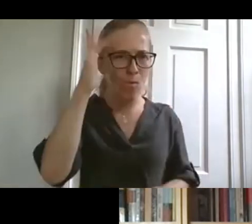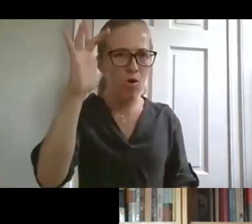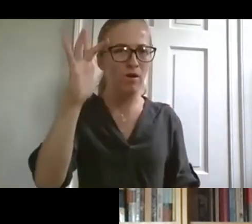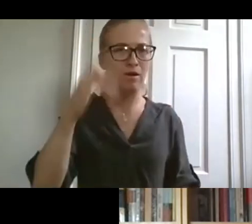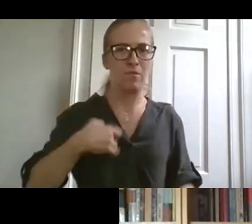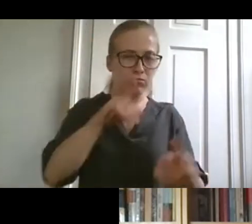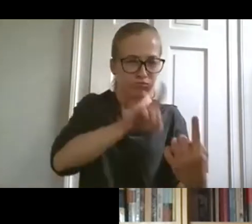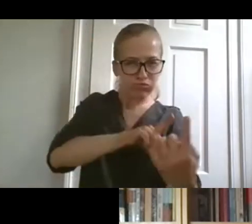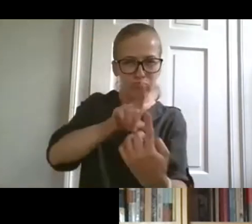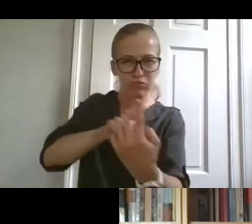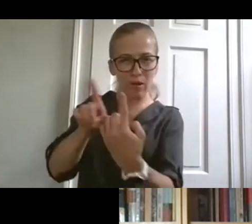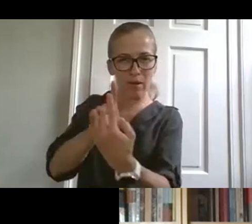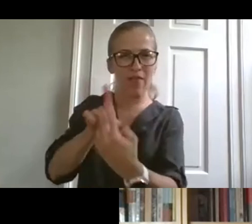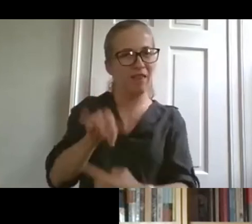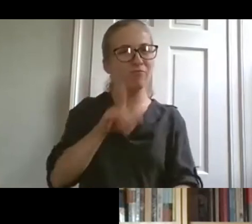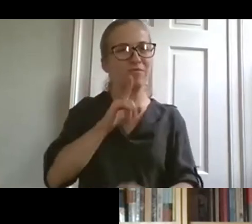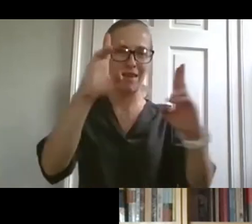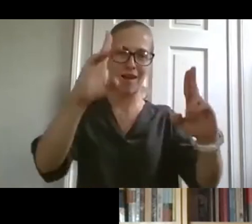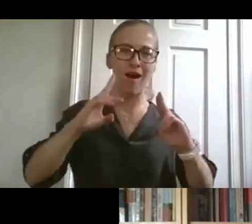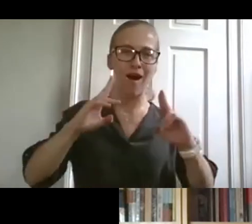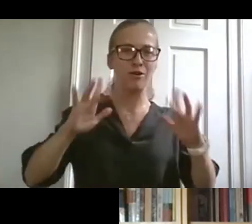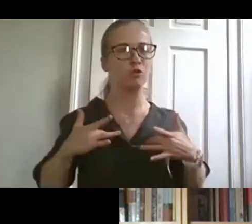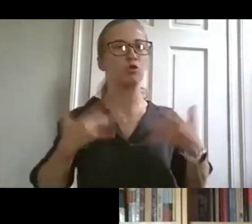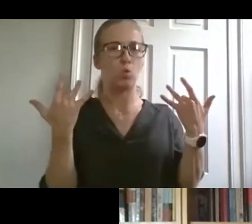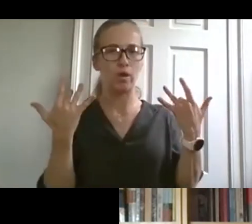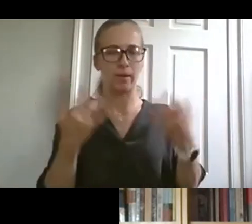with them was really such an honor and a joy.